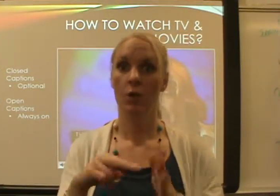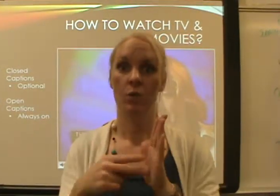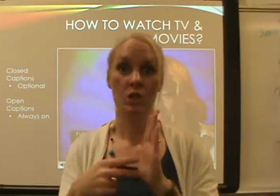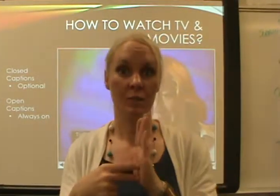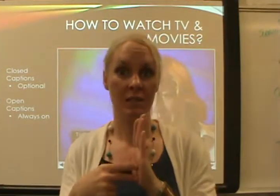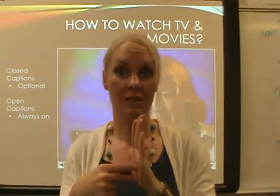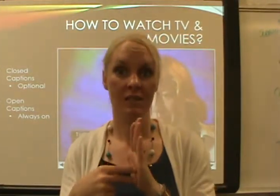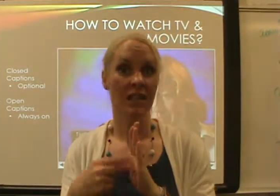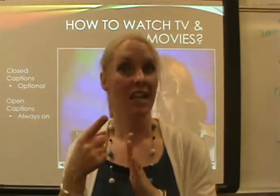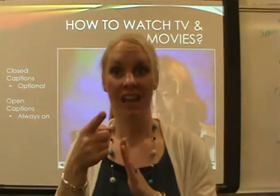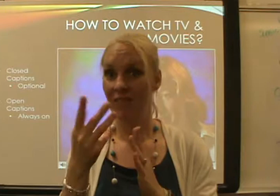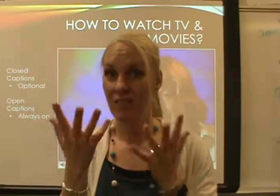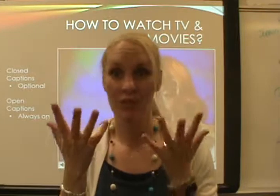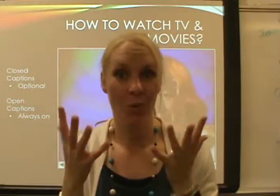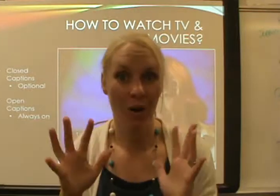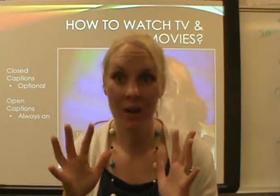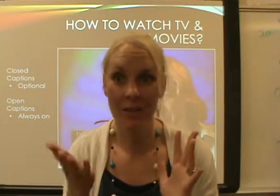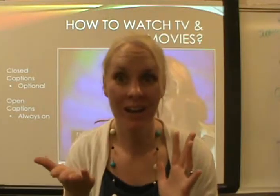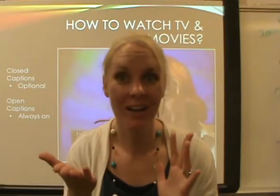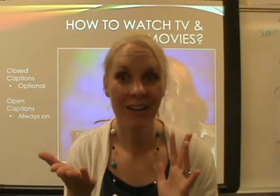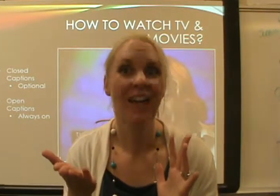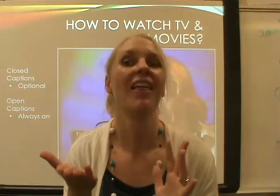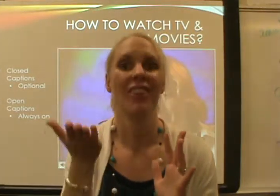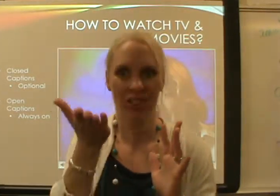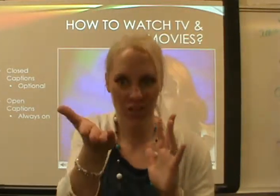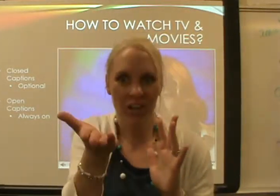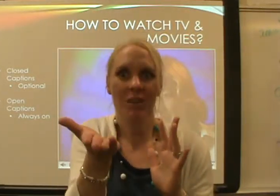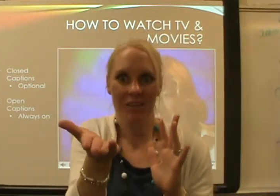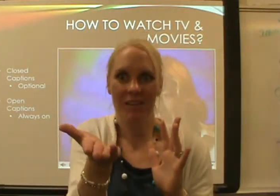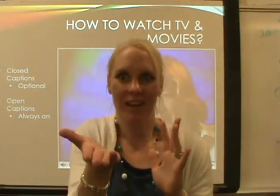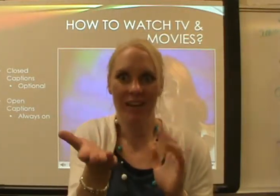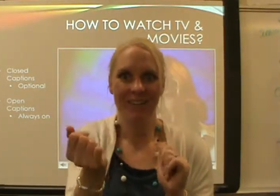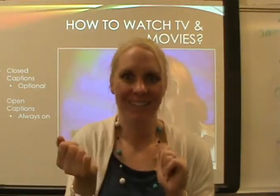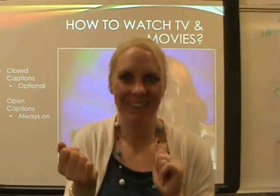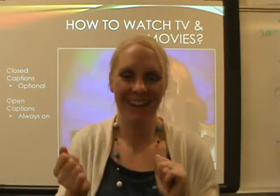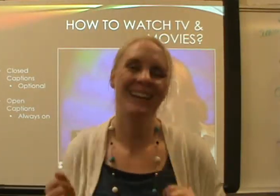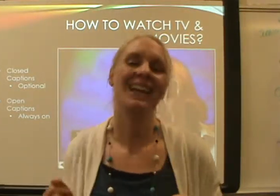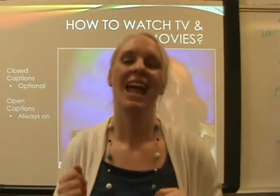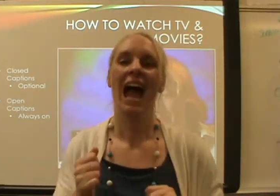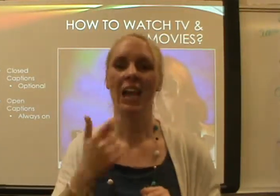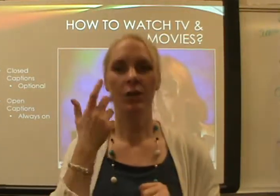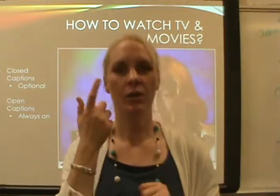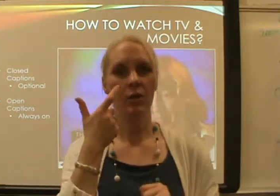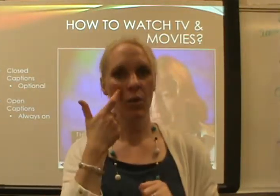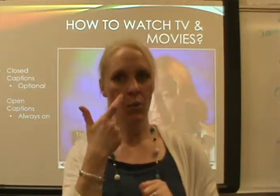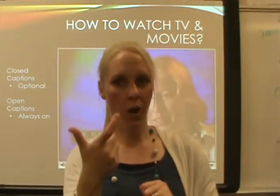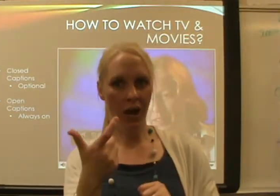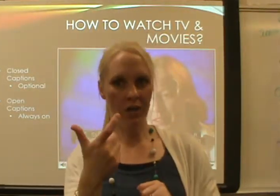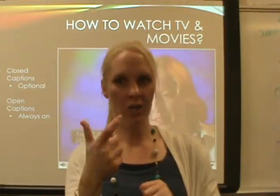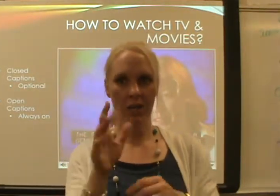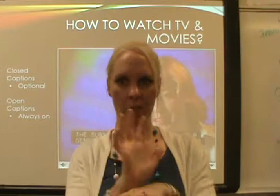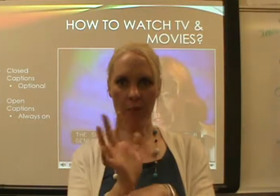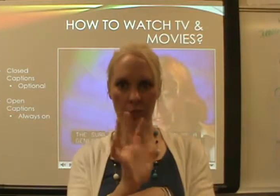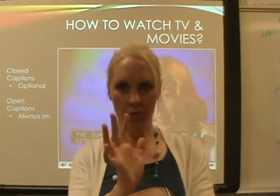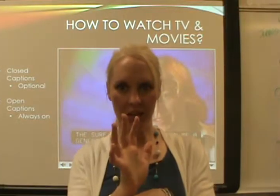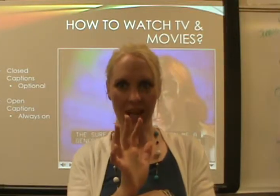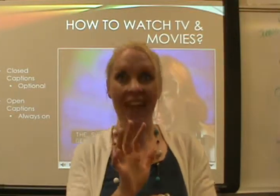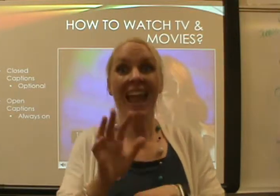which means even if you don't want them there, they're going to be there, right? And you can watch the movie